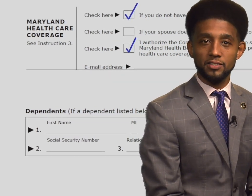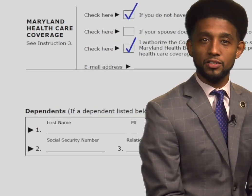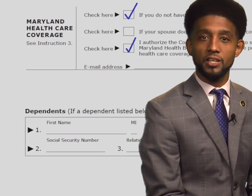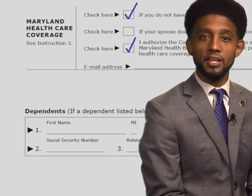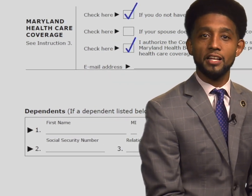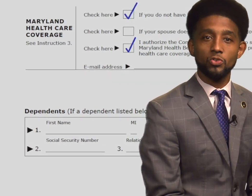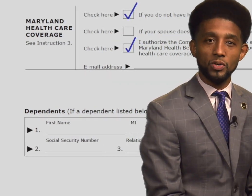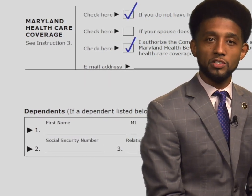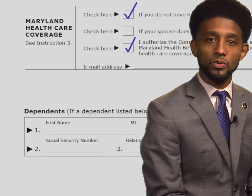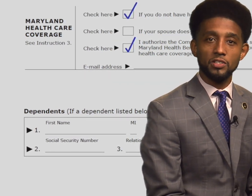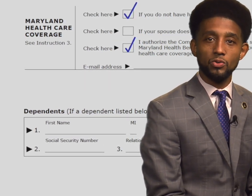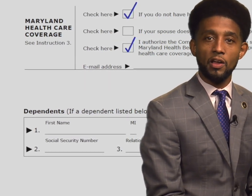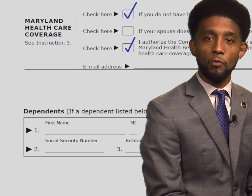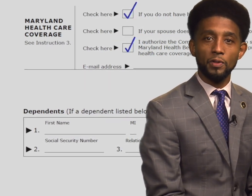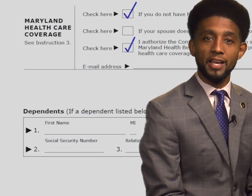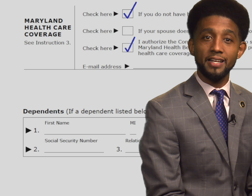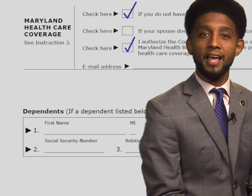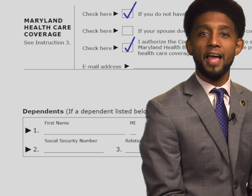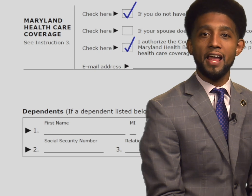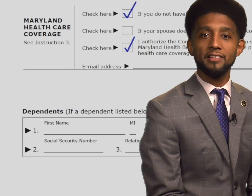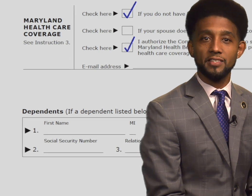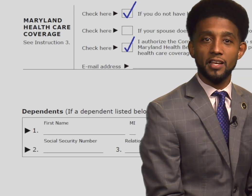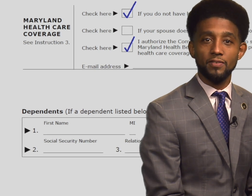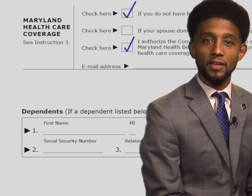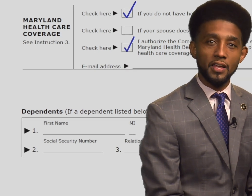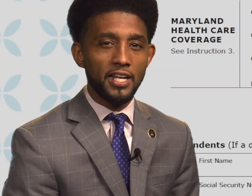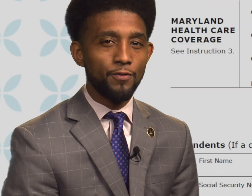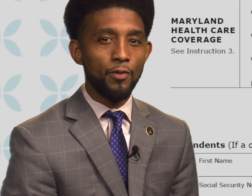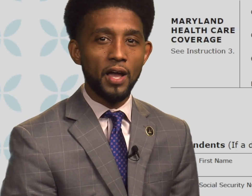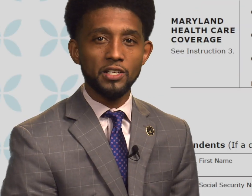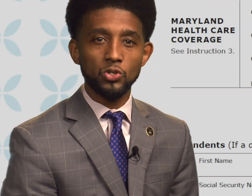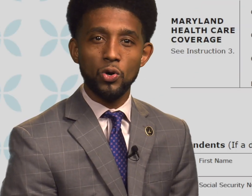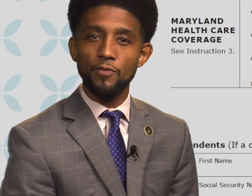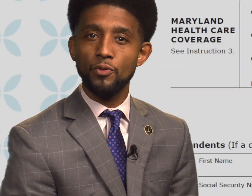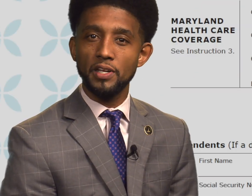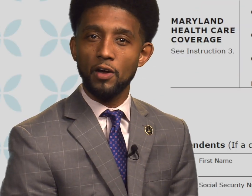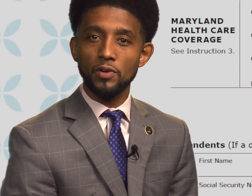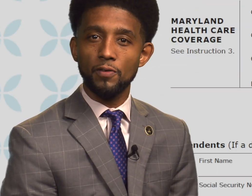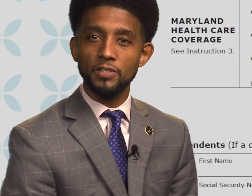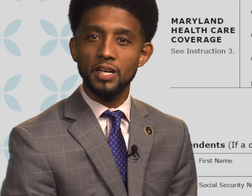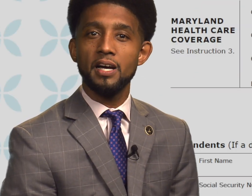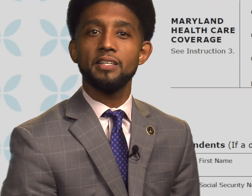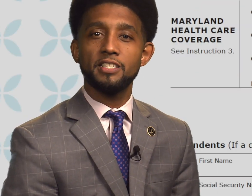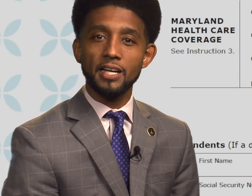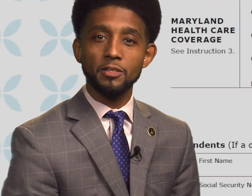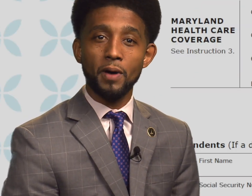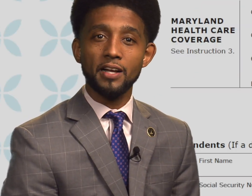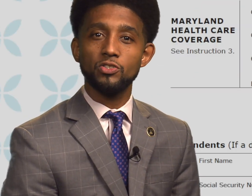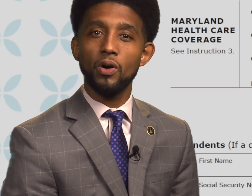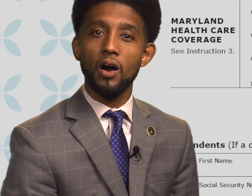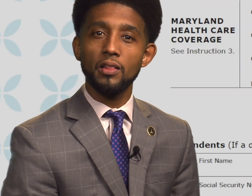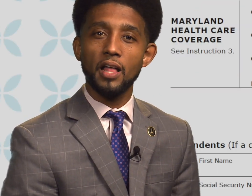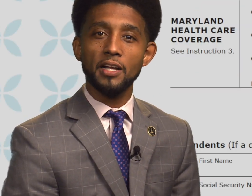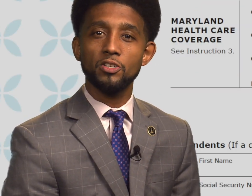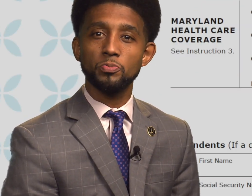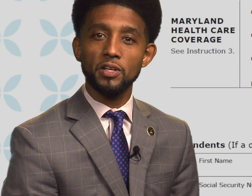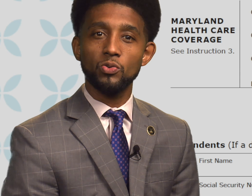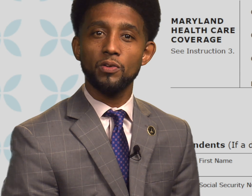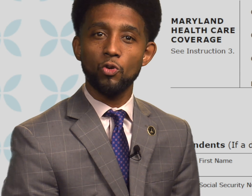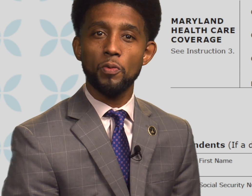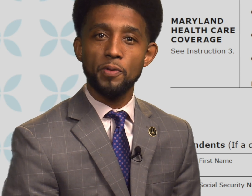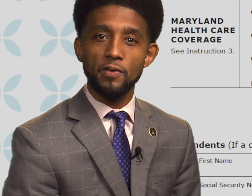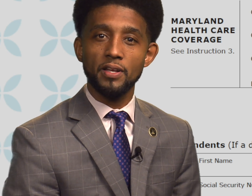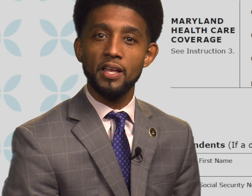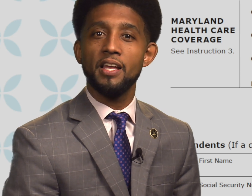last chance to get a 2022 health plan and save. And if you're not sure if you need health coverage, check the box to unlock your